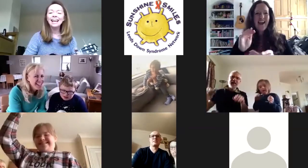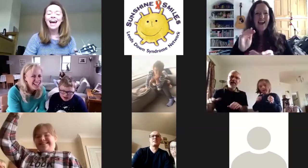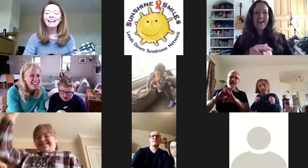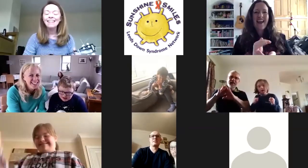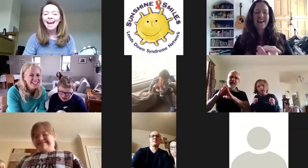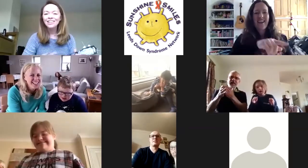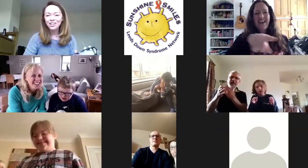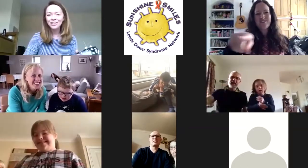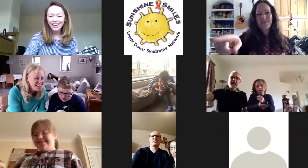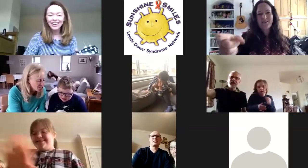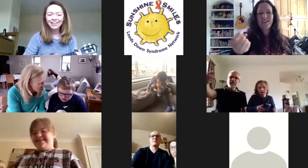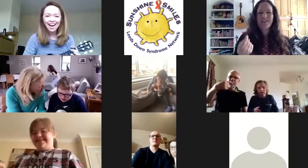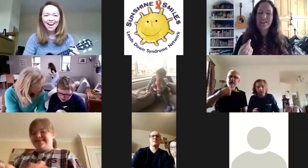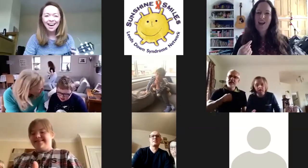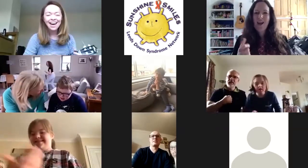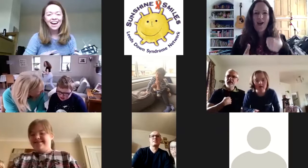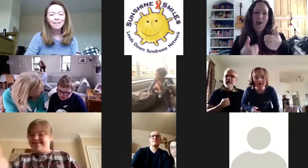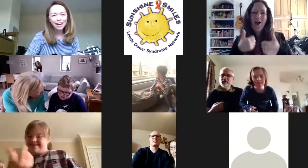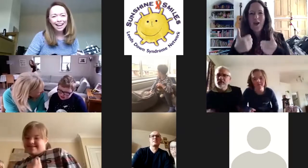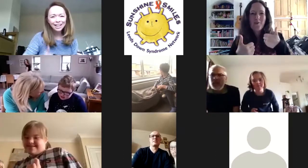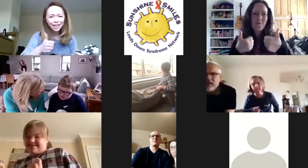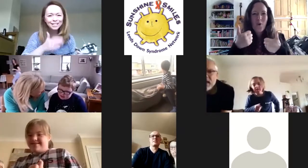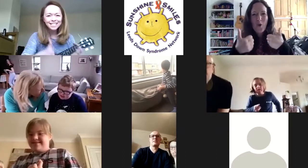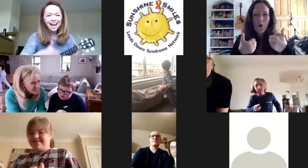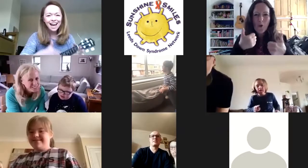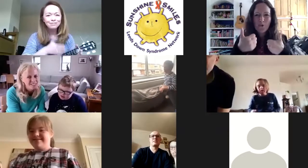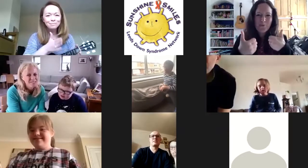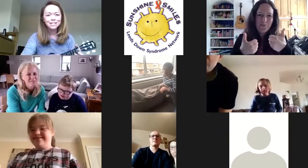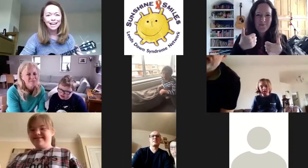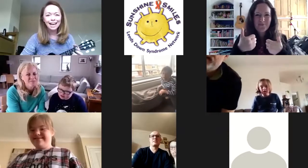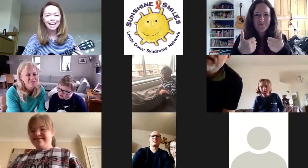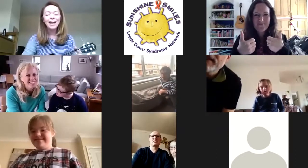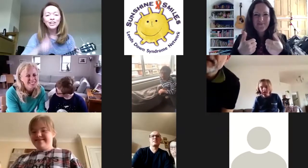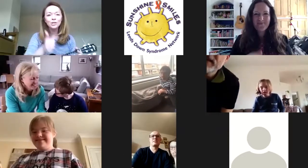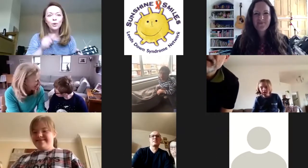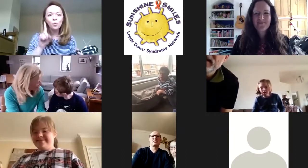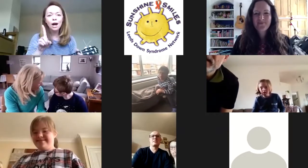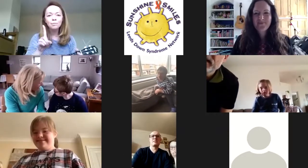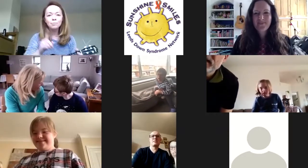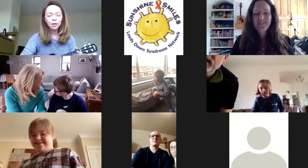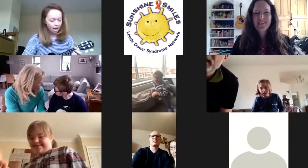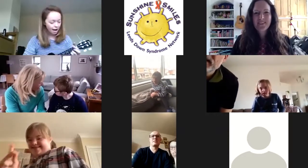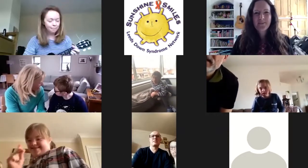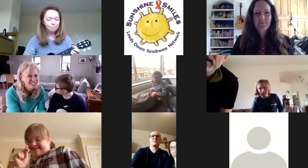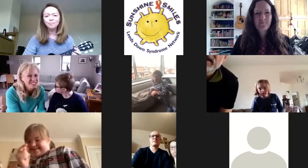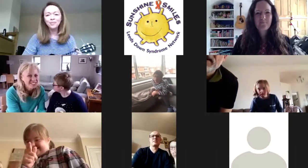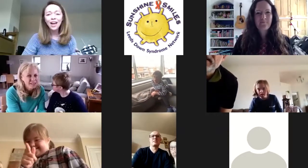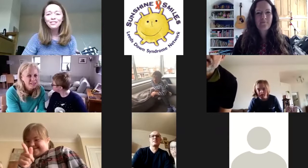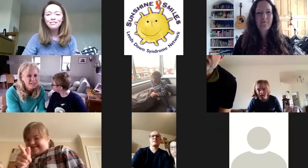I, glad that you could come. Really good signing, everybody. Should we do it one more